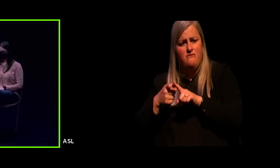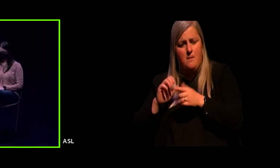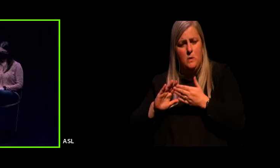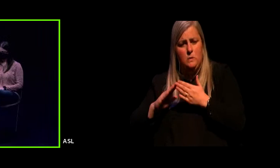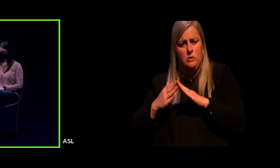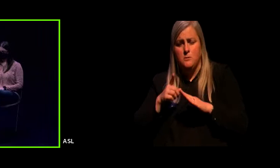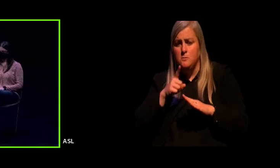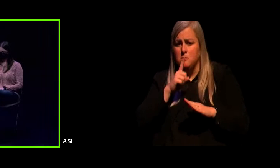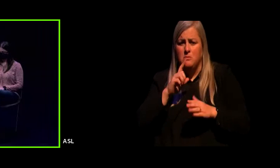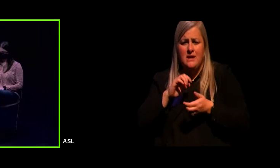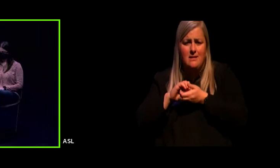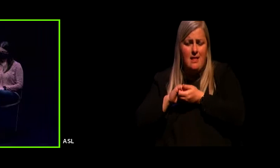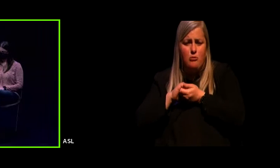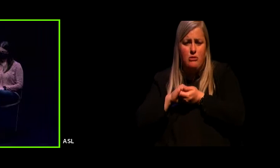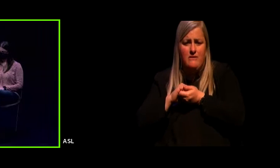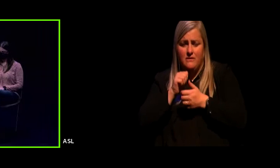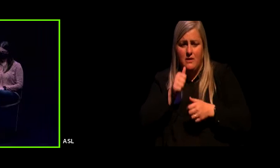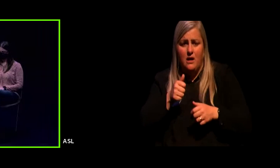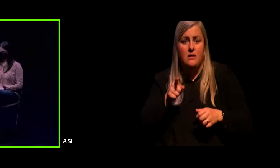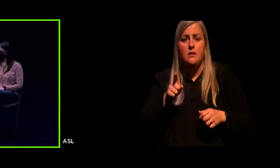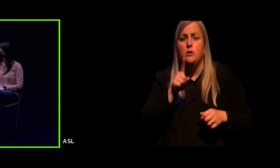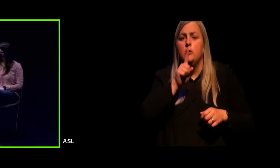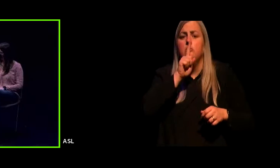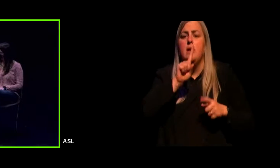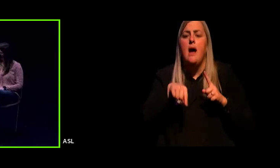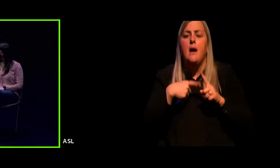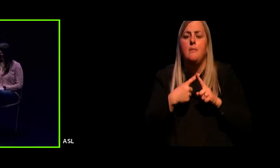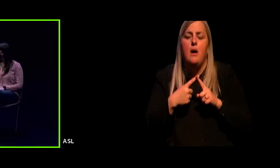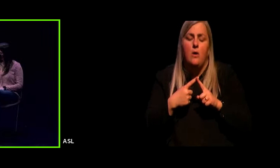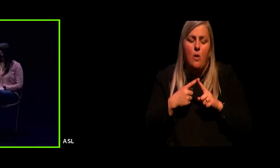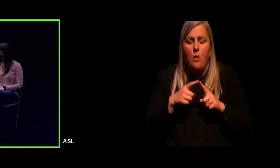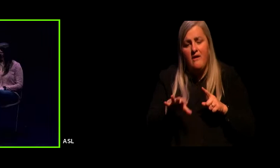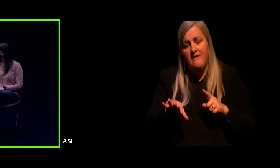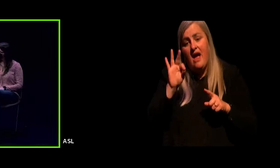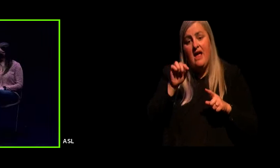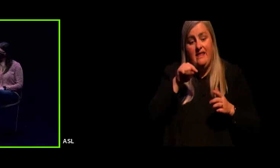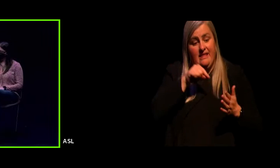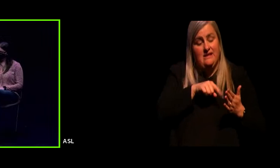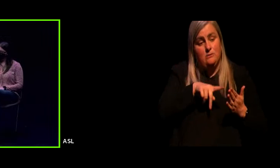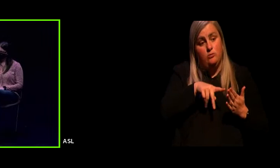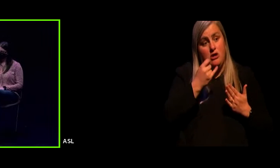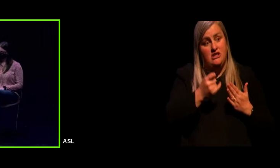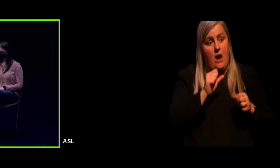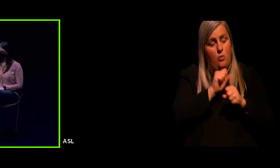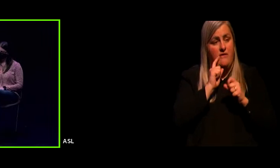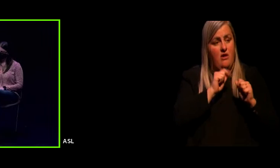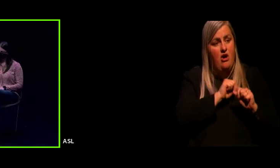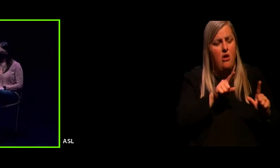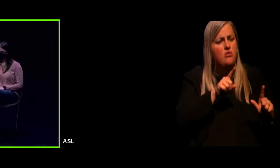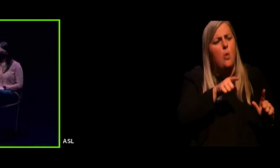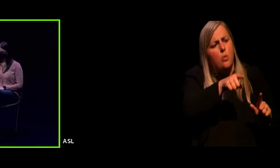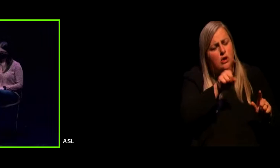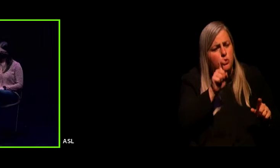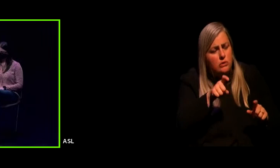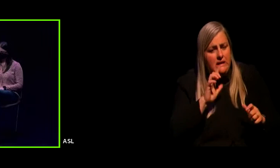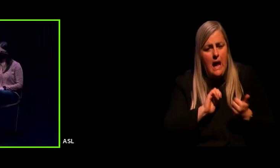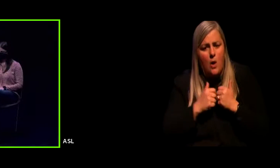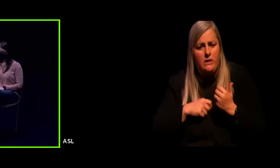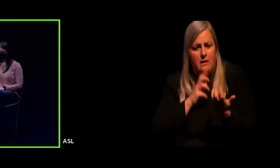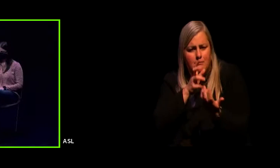necessarily collaborative, meaning that it's not about, oh, let's, find a research project that works for everyone. It's like, what do you need? How do we match it? And I think